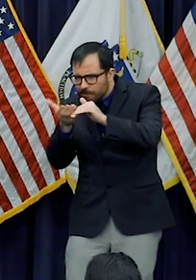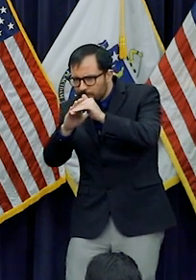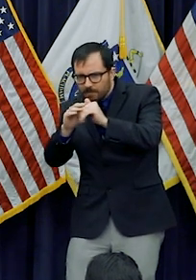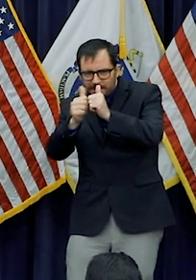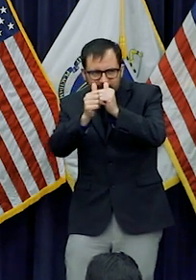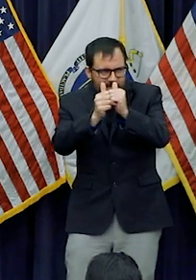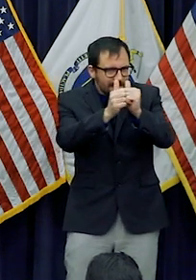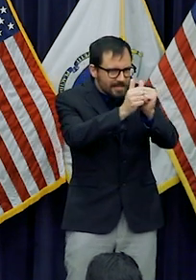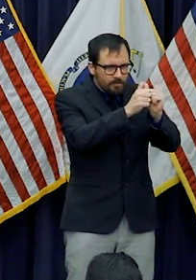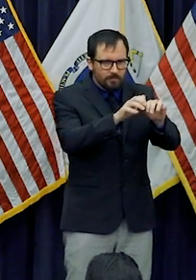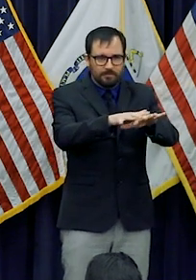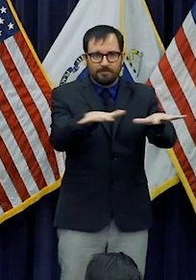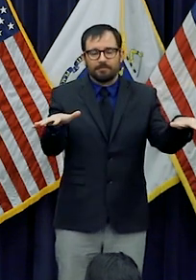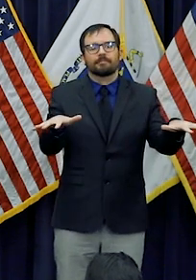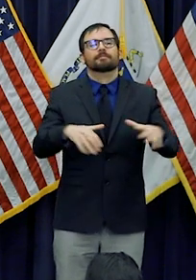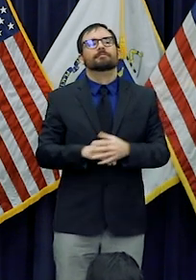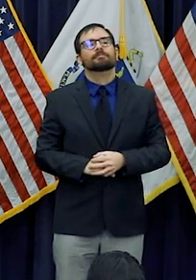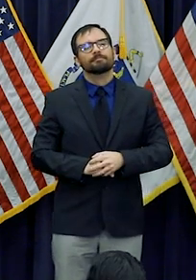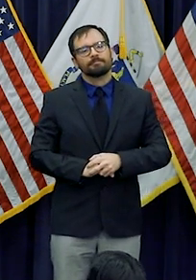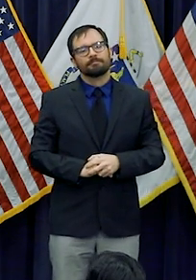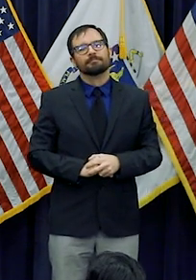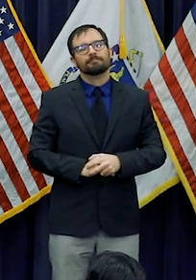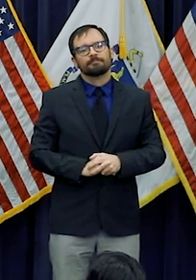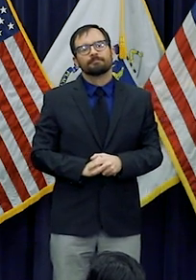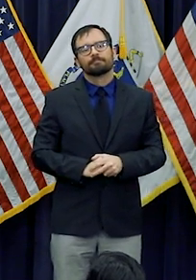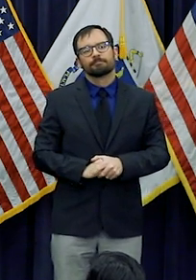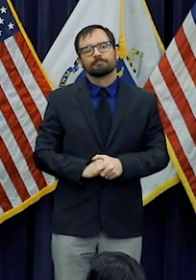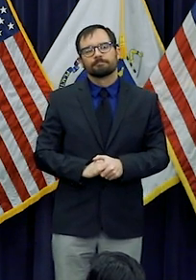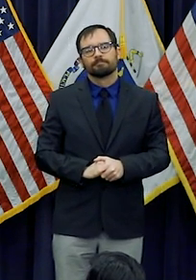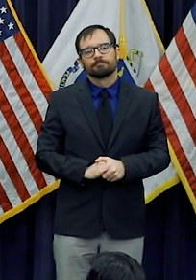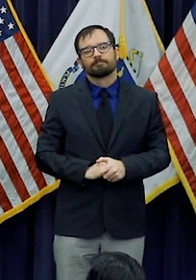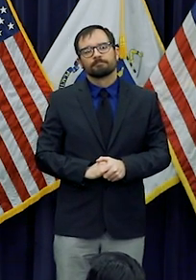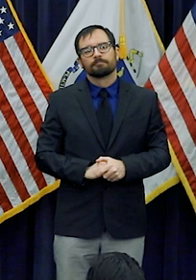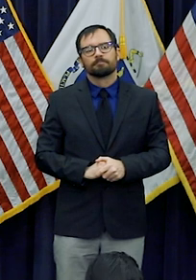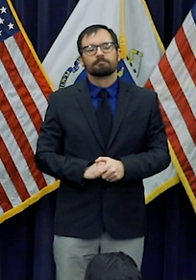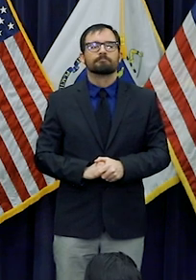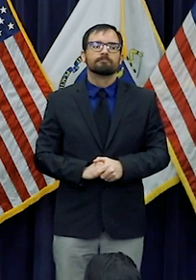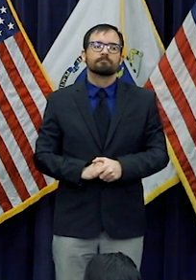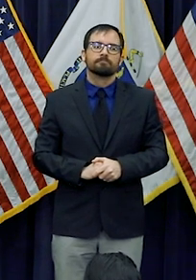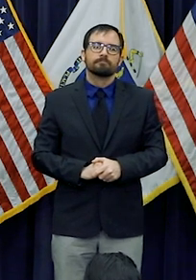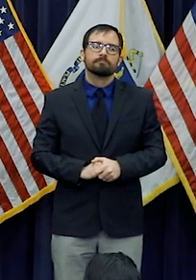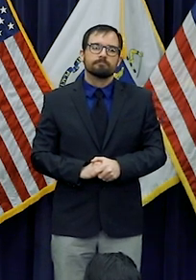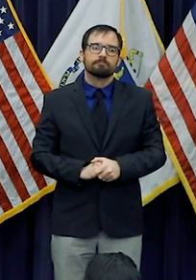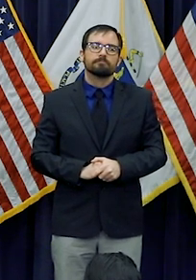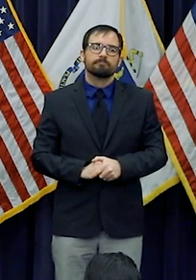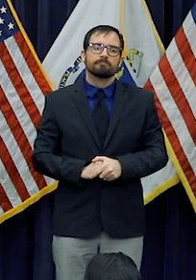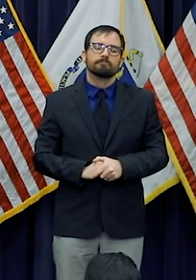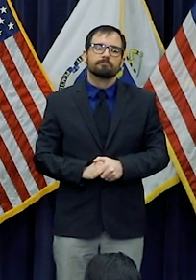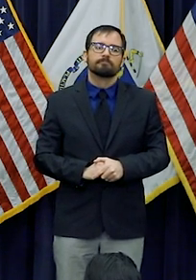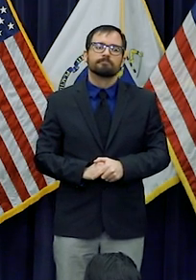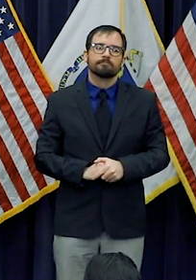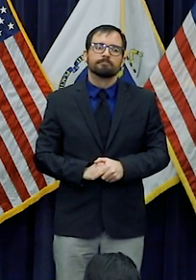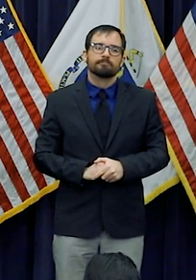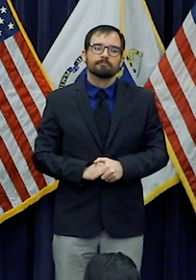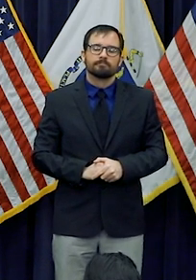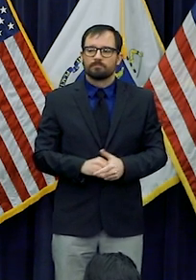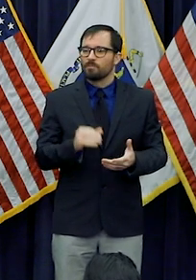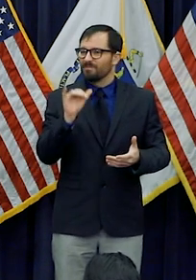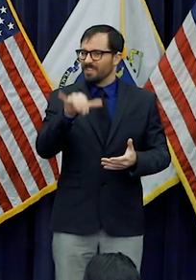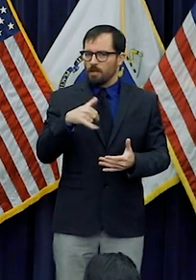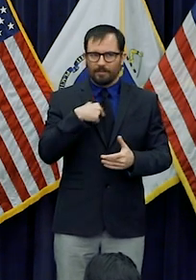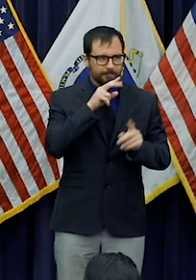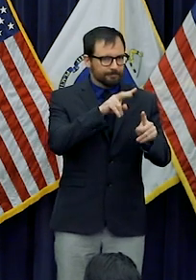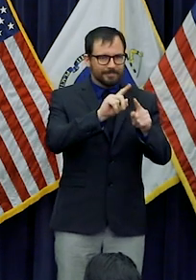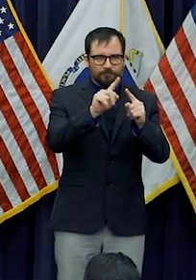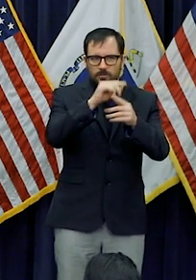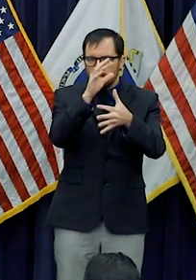of structures may be necessary to best accommodate Massachusetts' needs and how the state can contribute to a quick response.